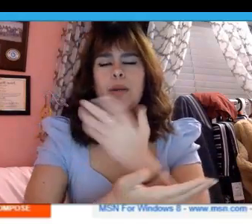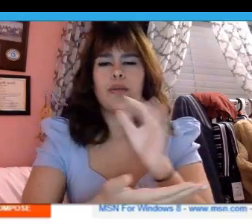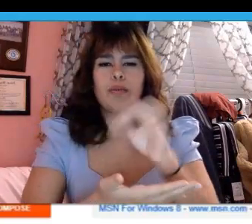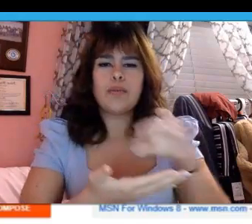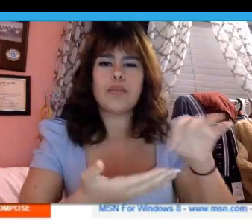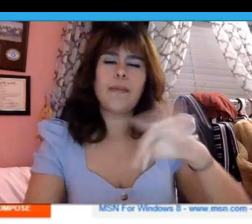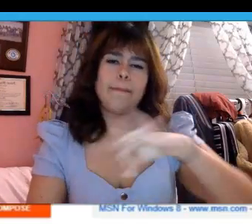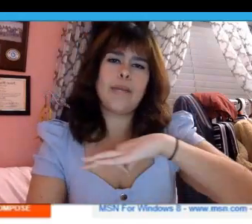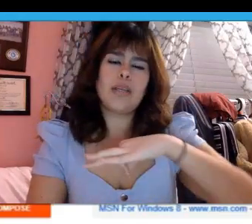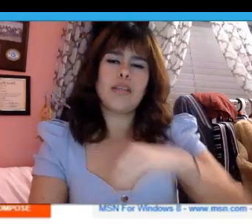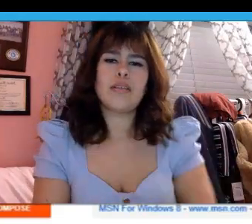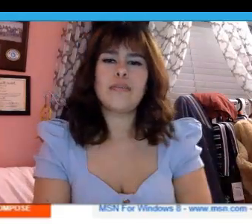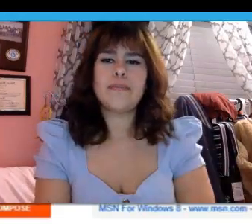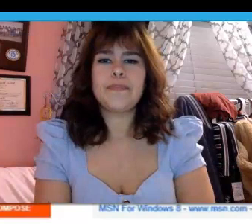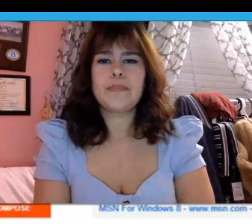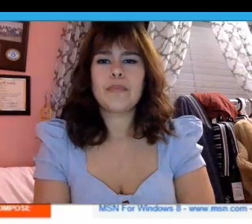here.